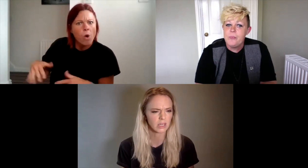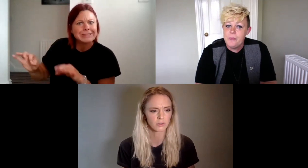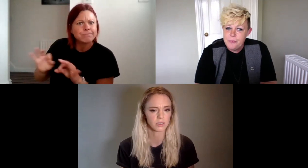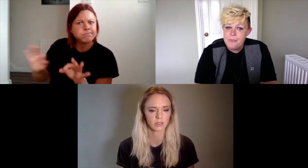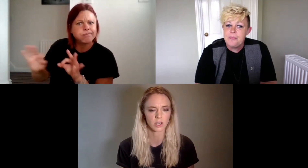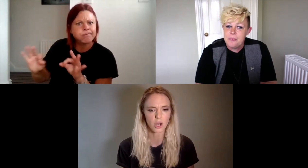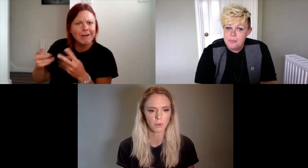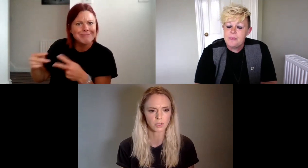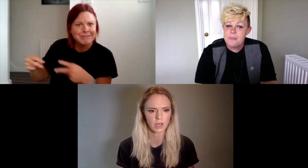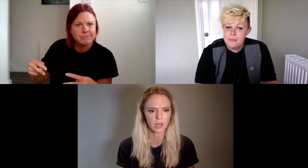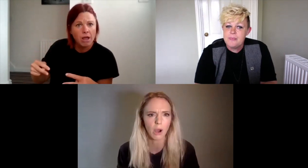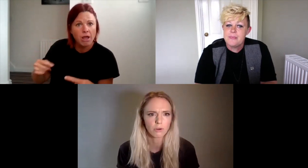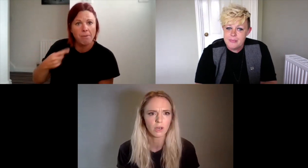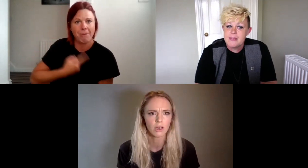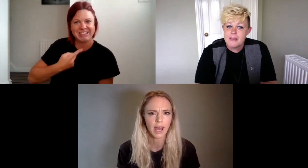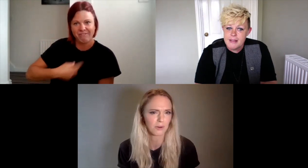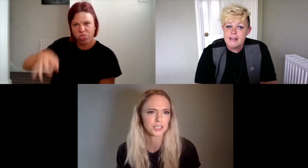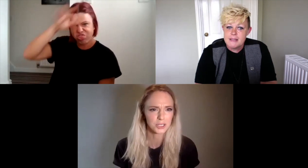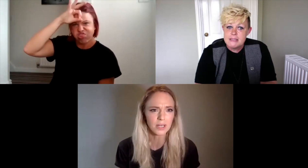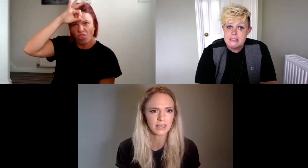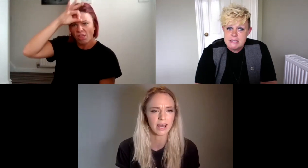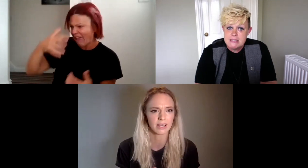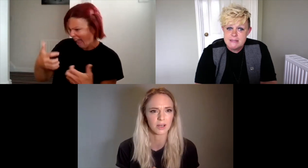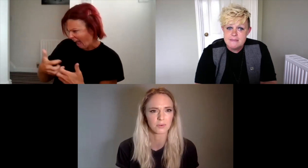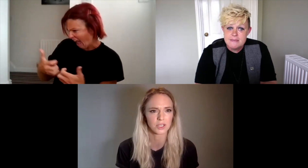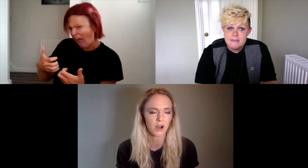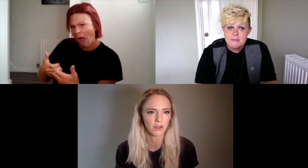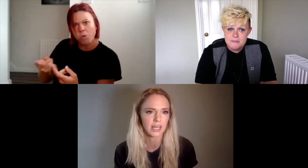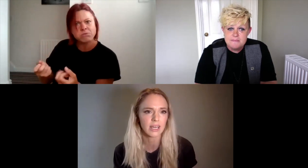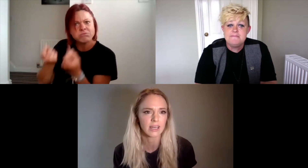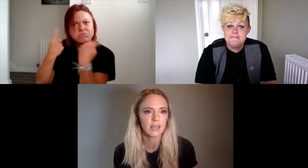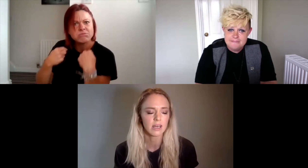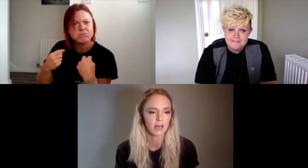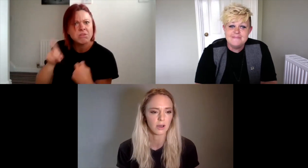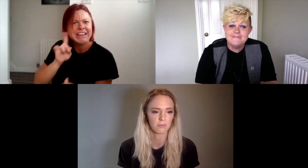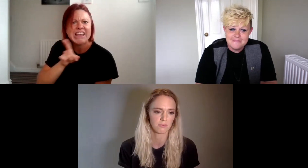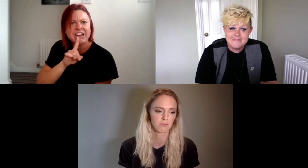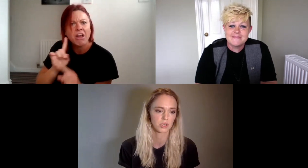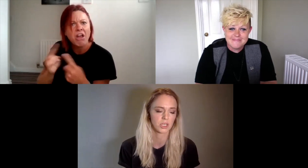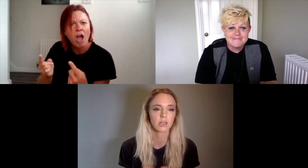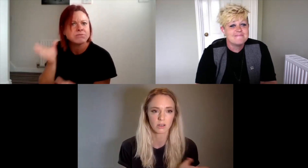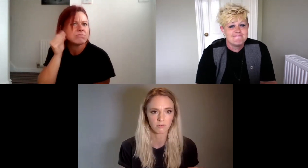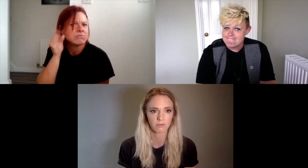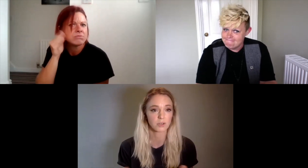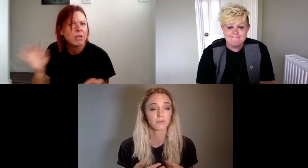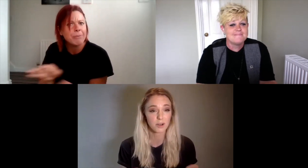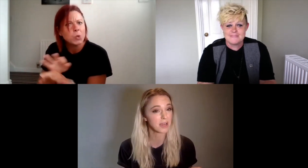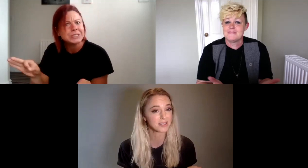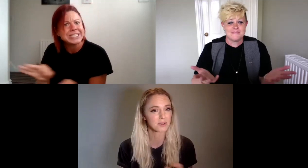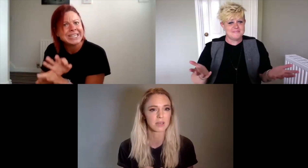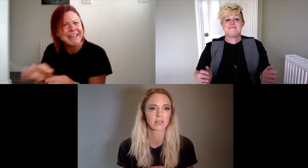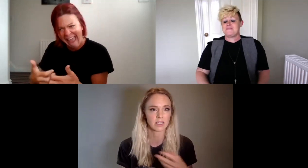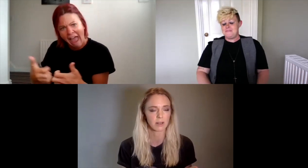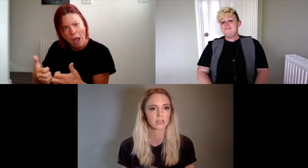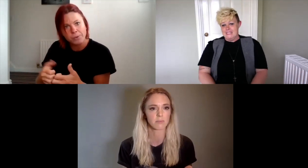my ignorance at the time, I was like, how is she doing that, you know, when she can't hear? But she was very patient